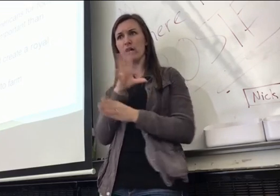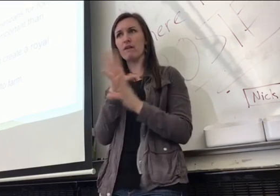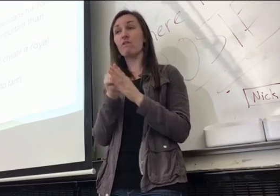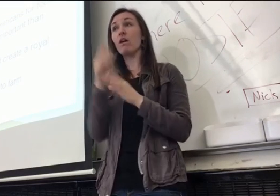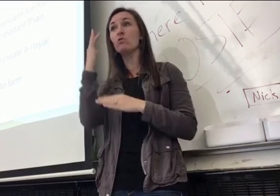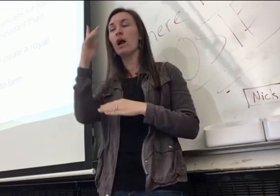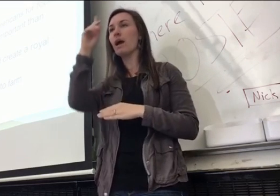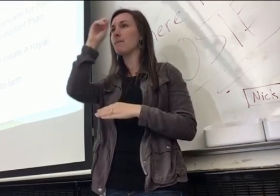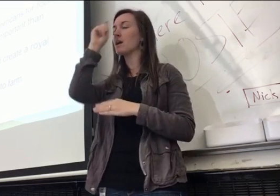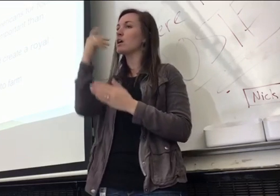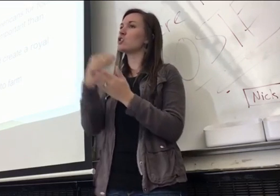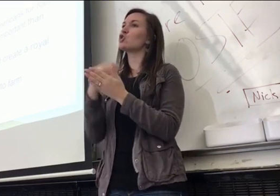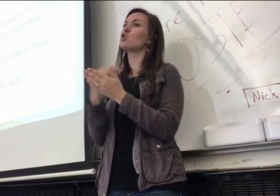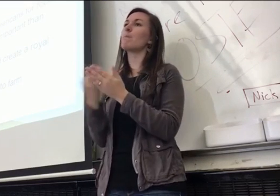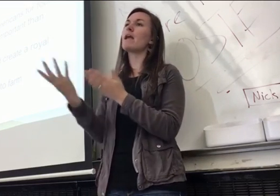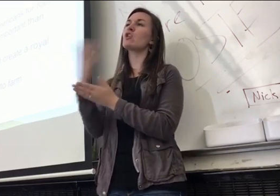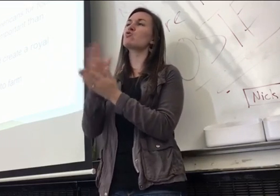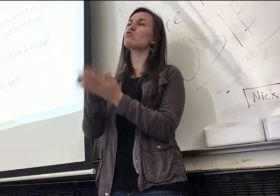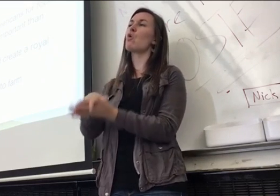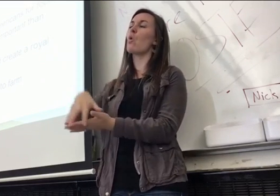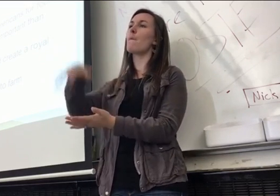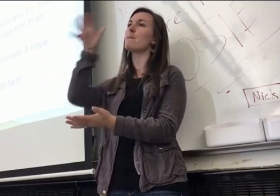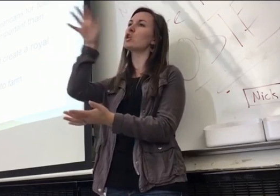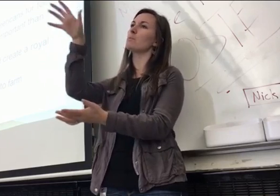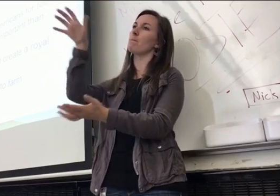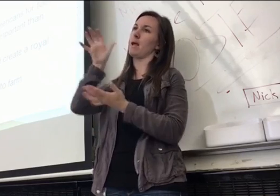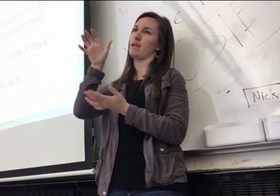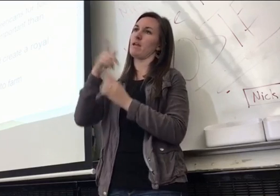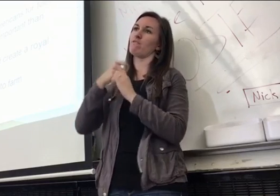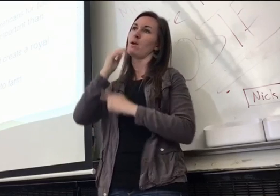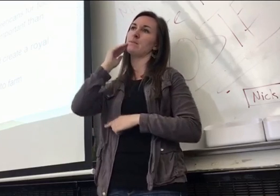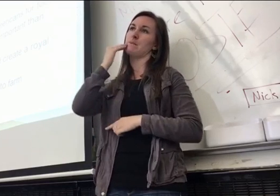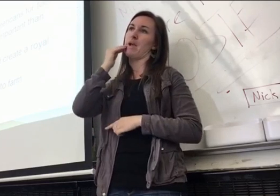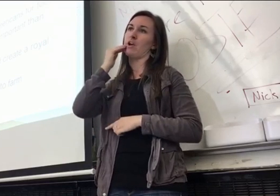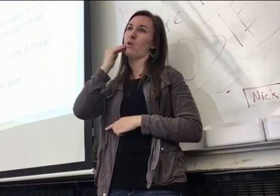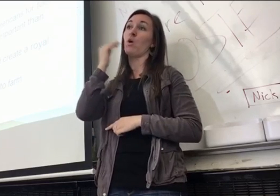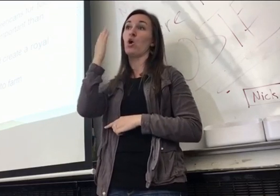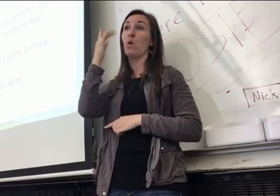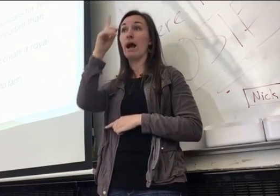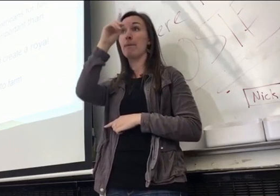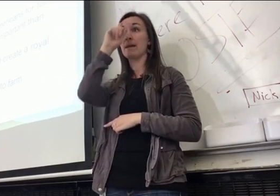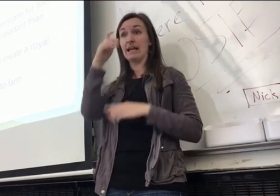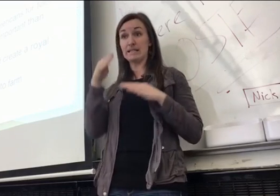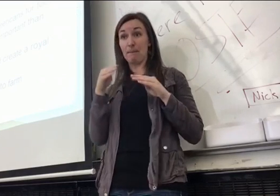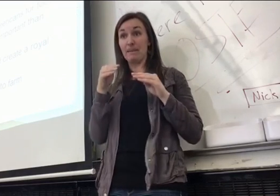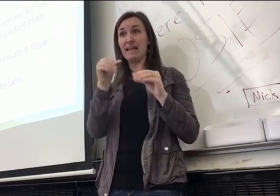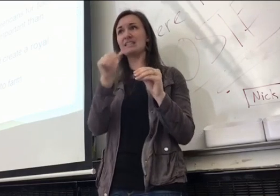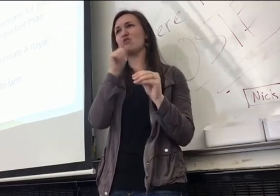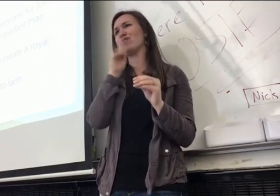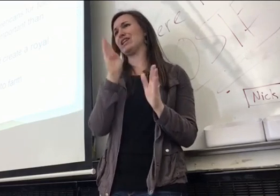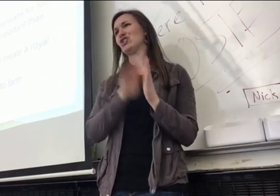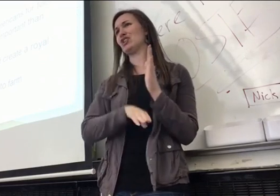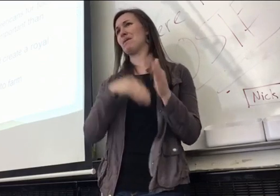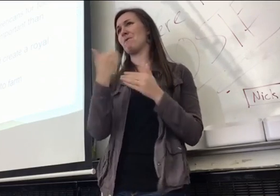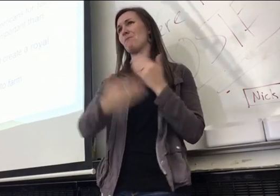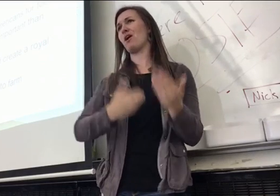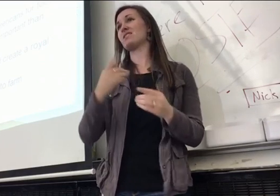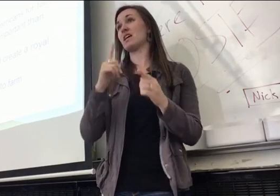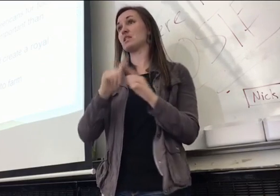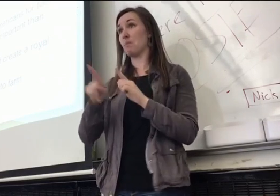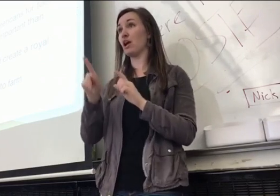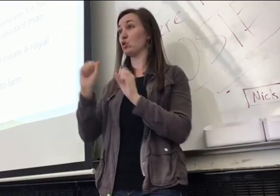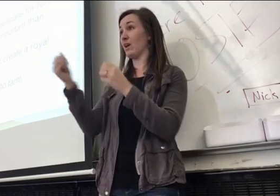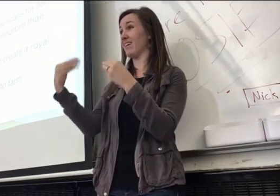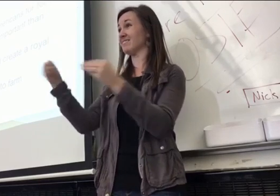profitable. You made a ton of money from being able to have tobacco. It was a very cheap product, but one that you can make a lot of money off of.